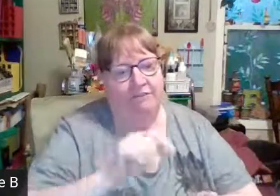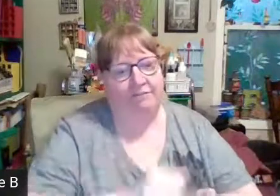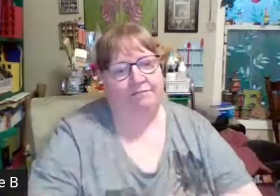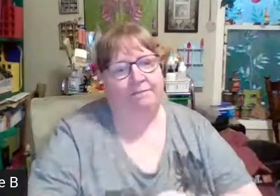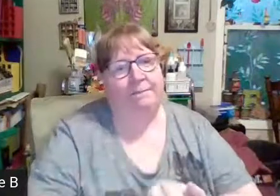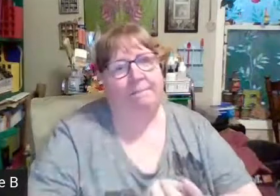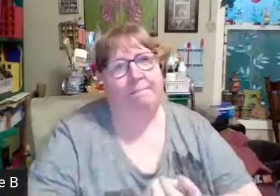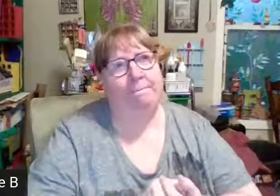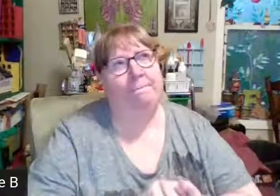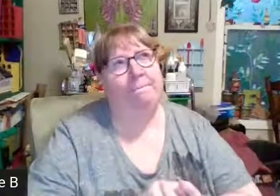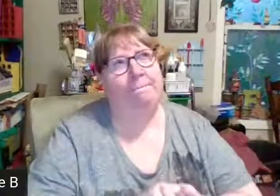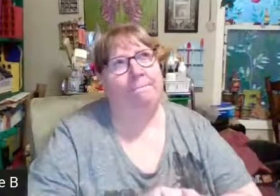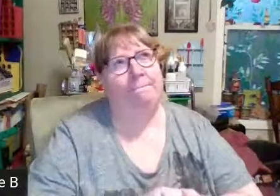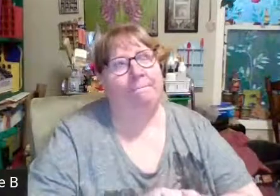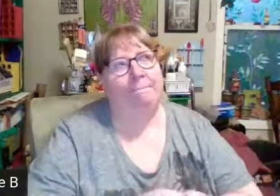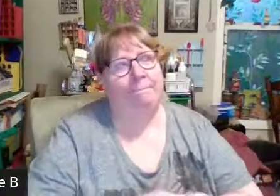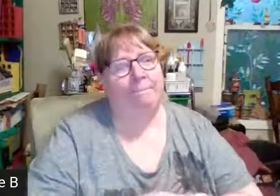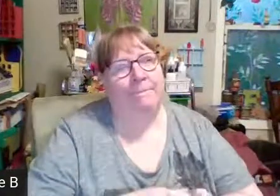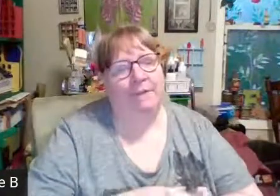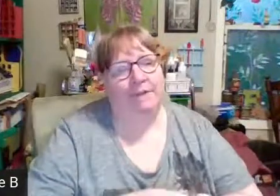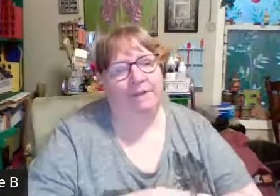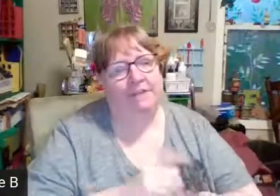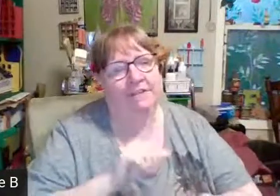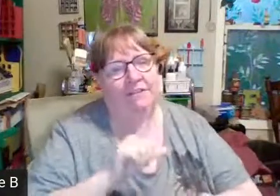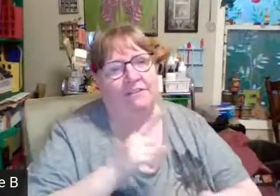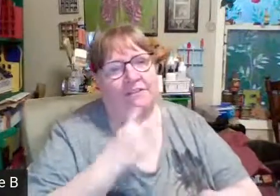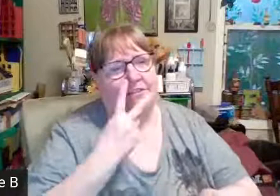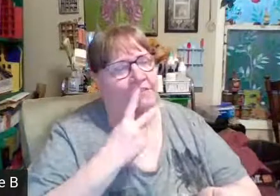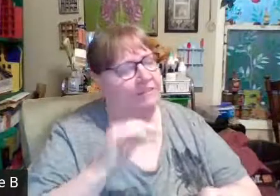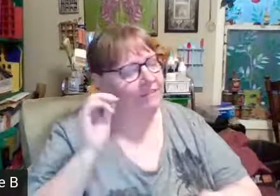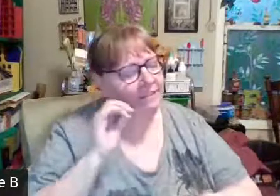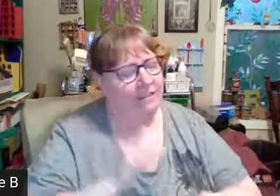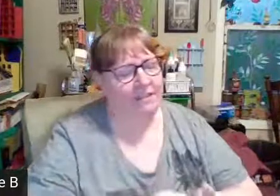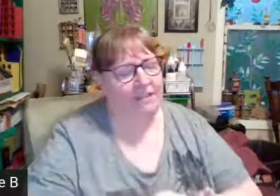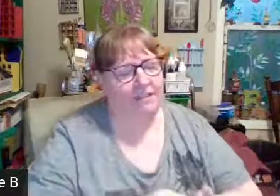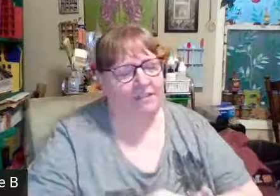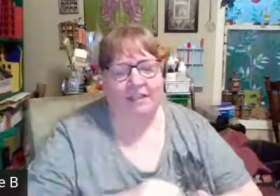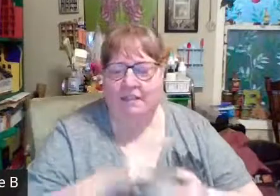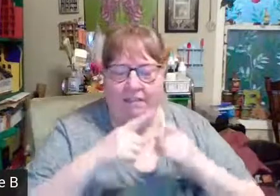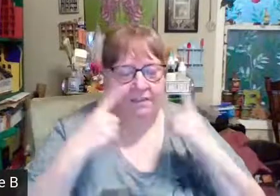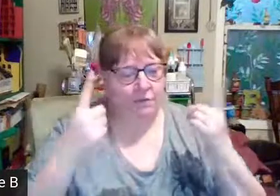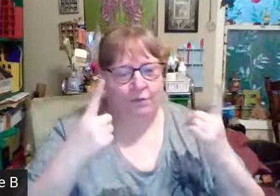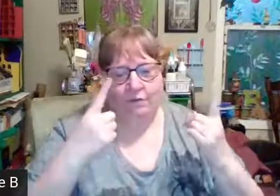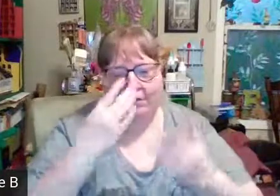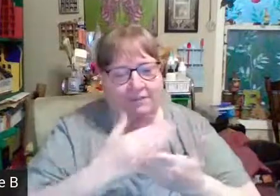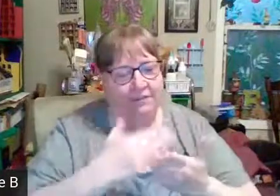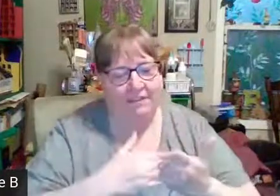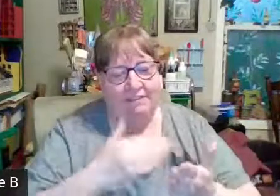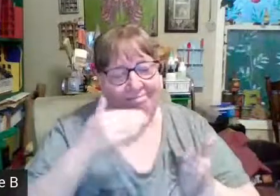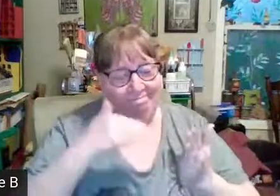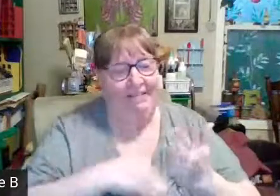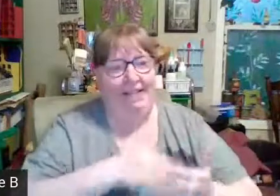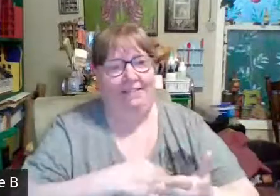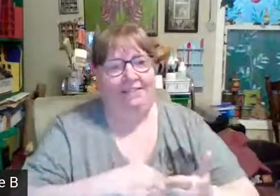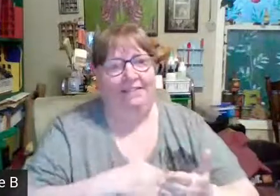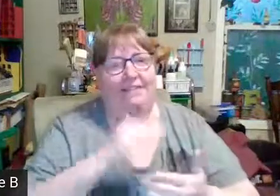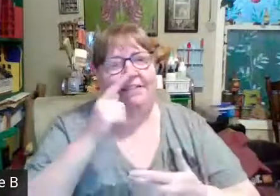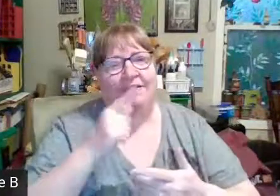at last. First, I look to see what am I doing for that month. And I don't know if you guys know this, but we have this little code